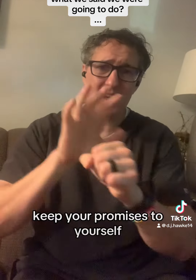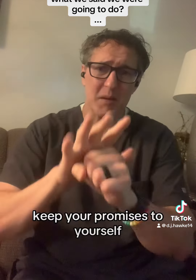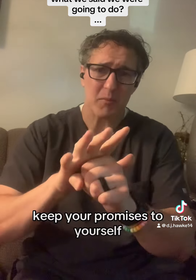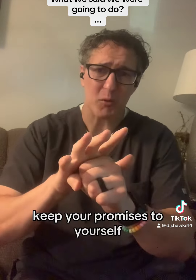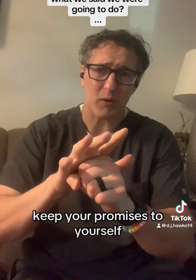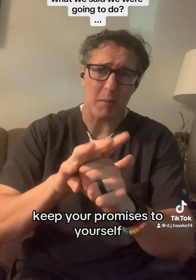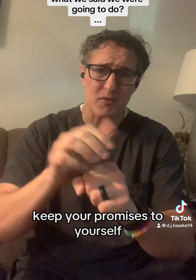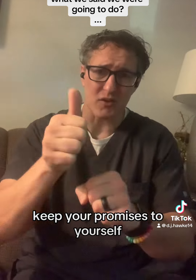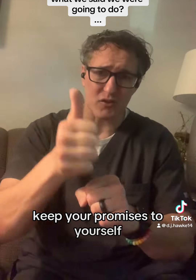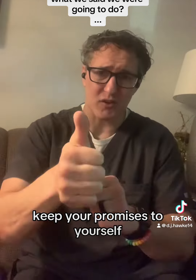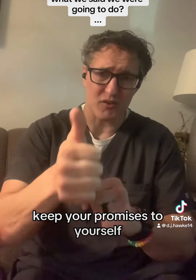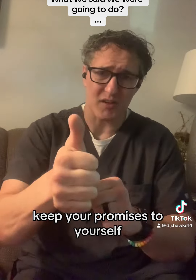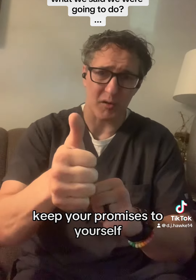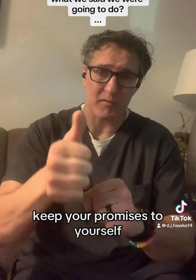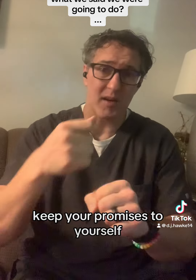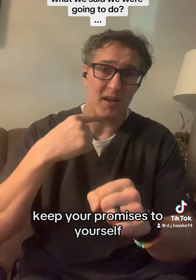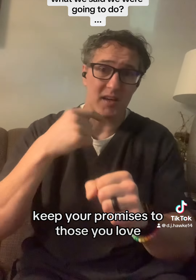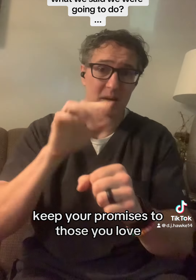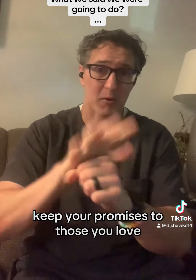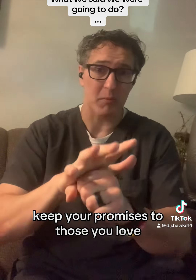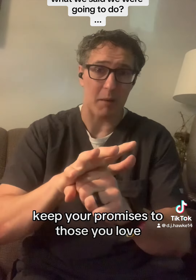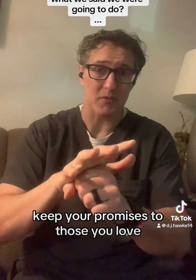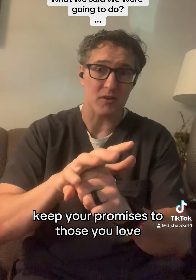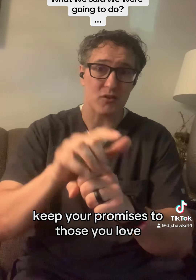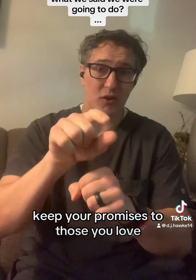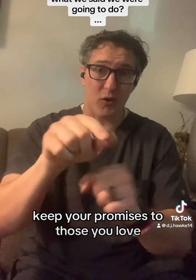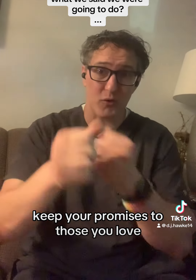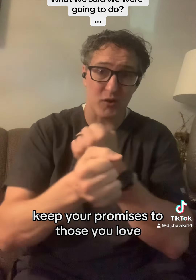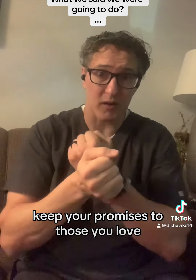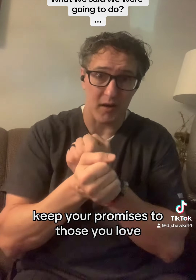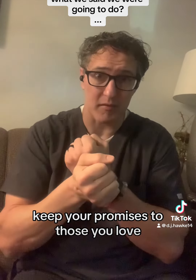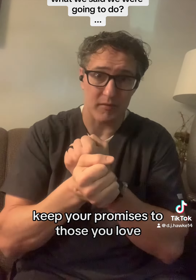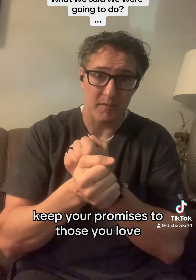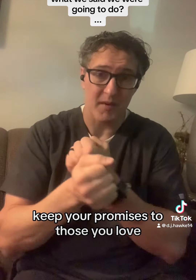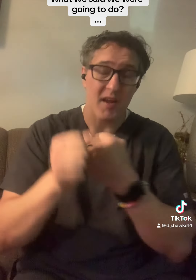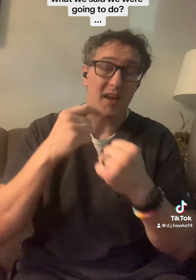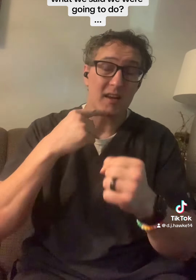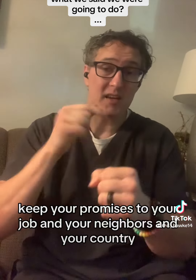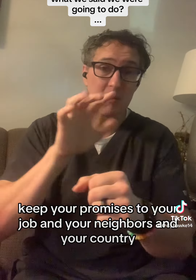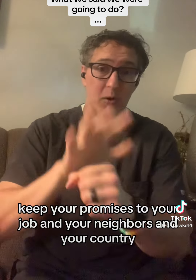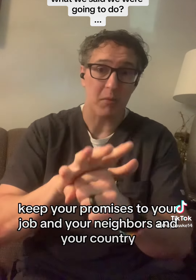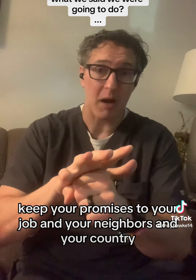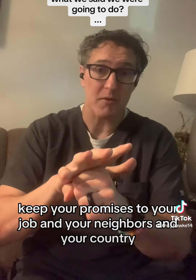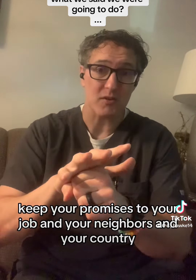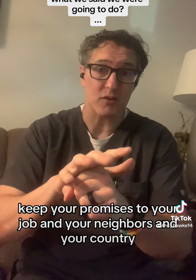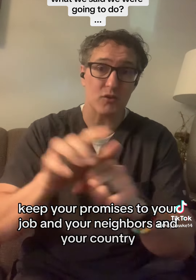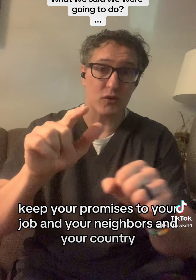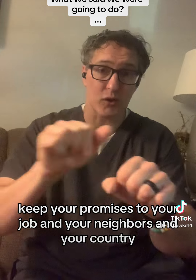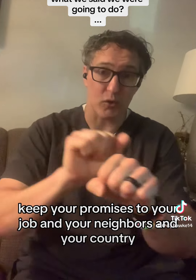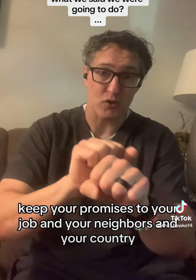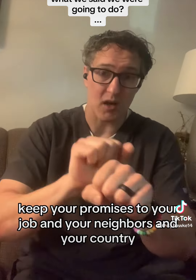Keep your promises to yourself. Keep your promises to those you love. Keep your promises to your